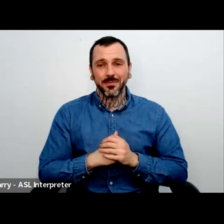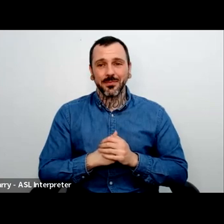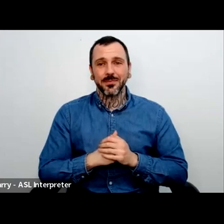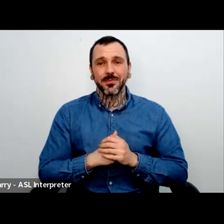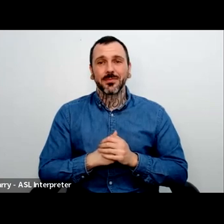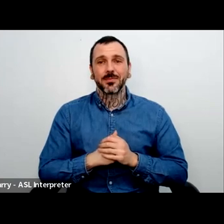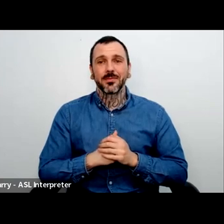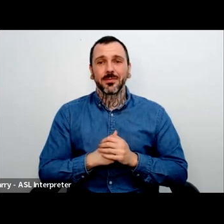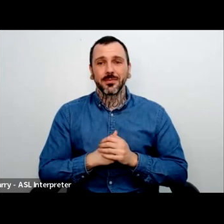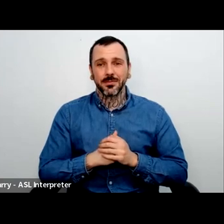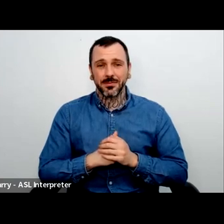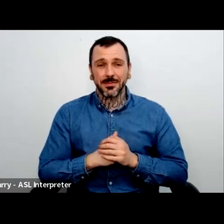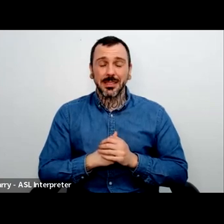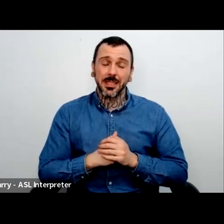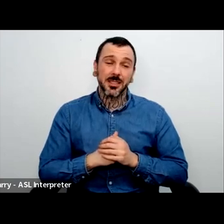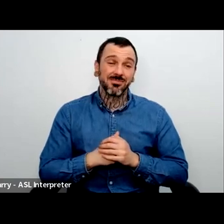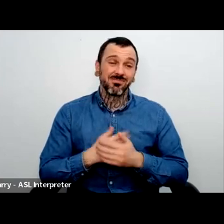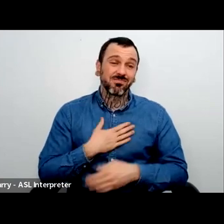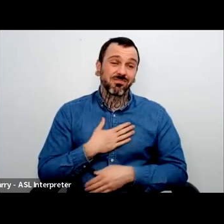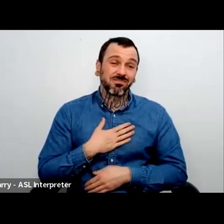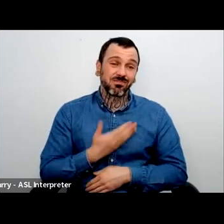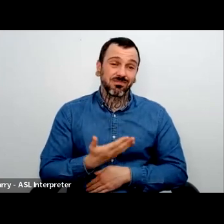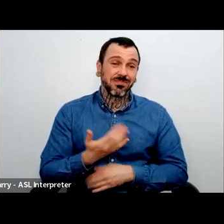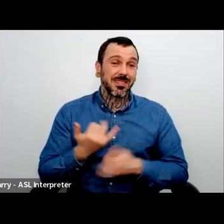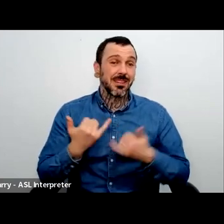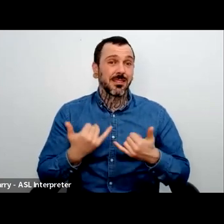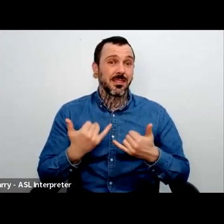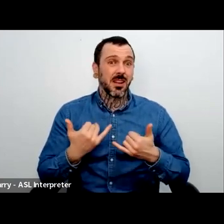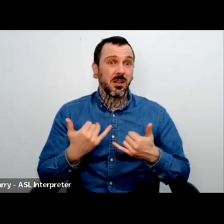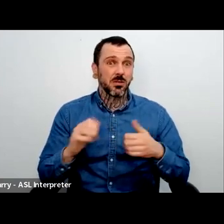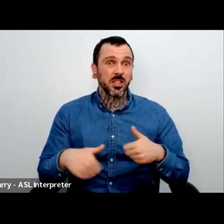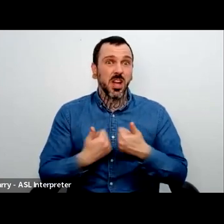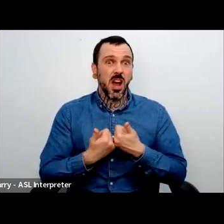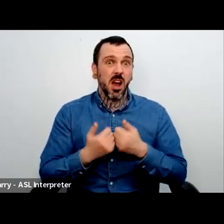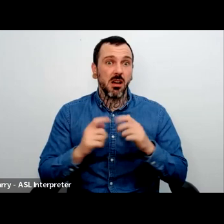there's a lot going on right now that is really challenging even